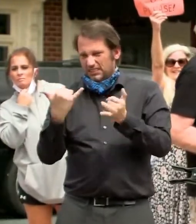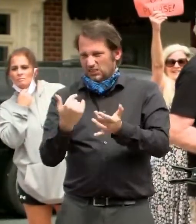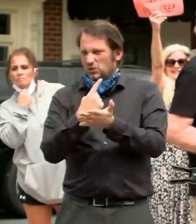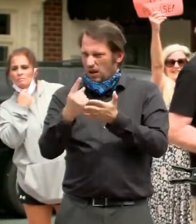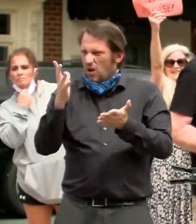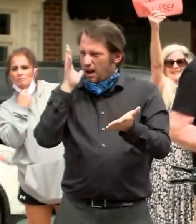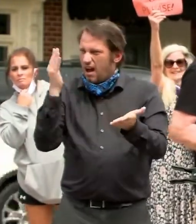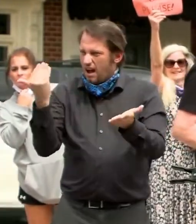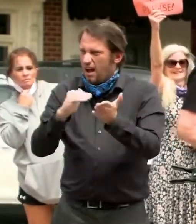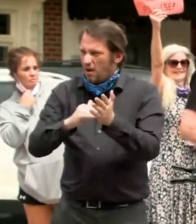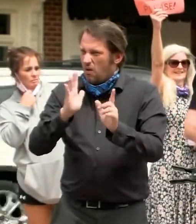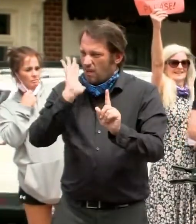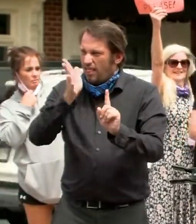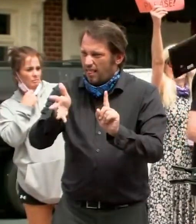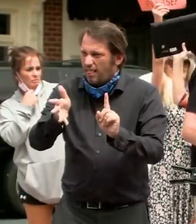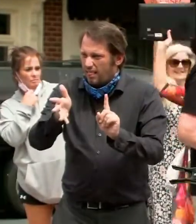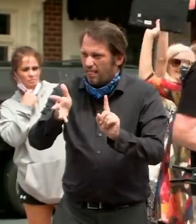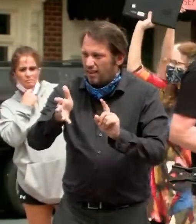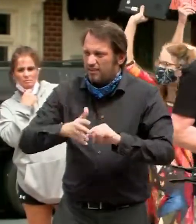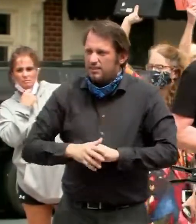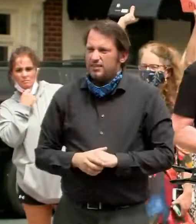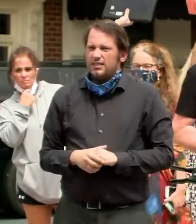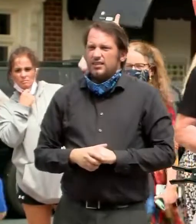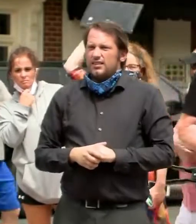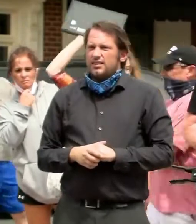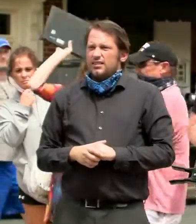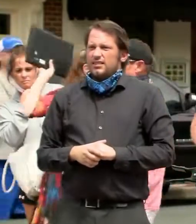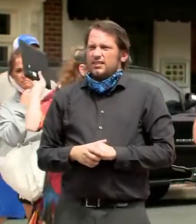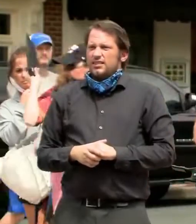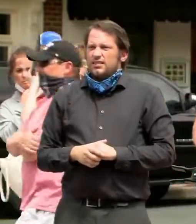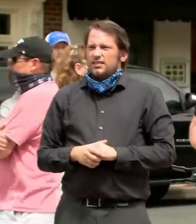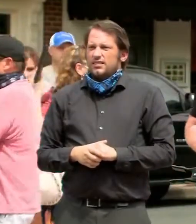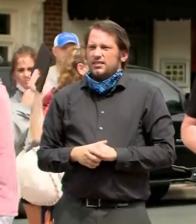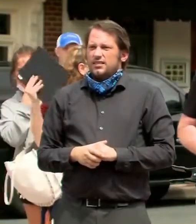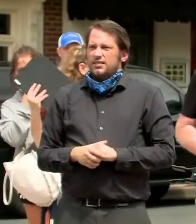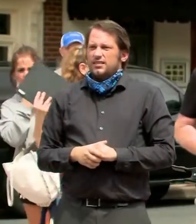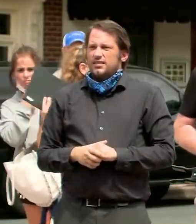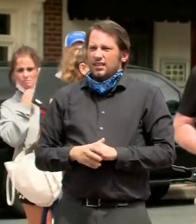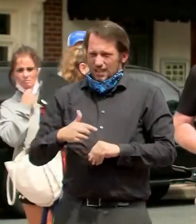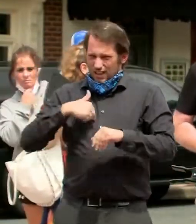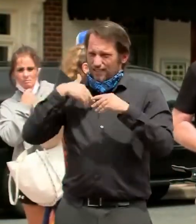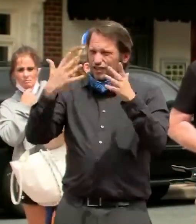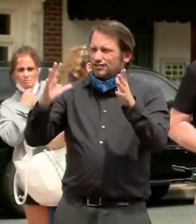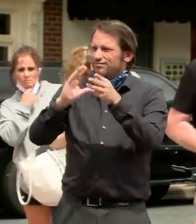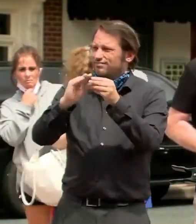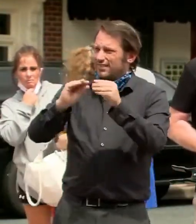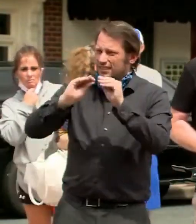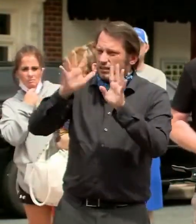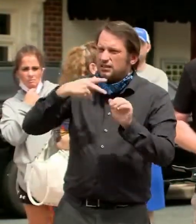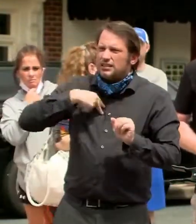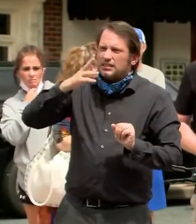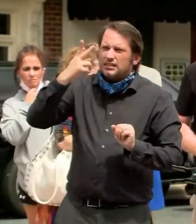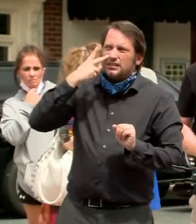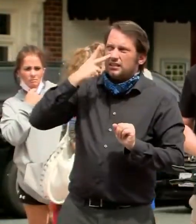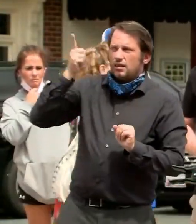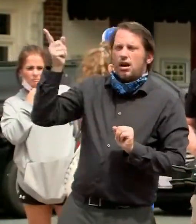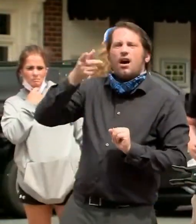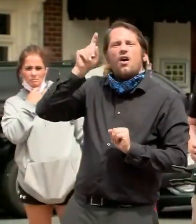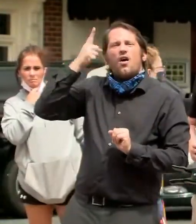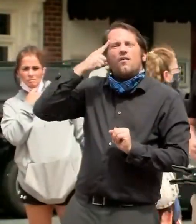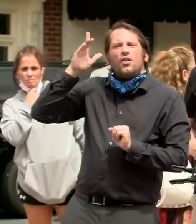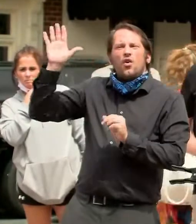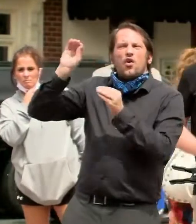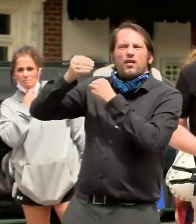I said plainly that I wanted to wait to see what the governor was announcing and what DC was